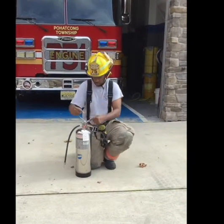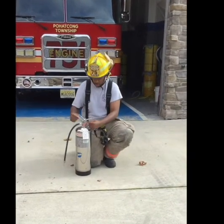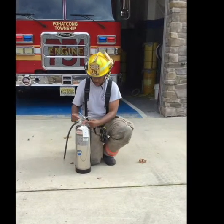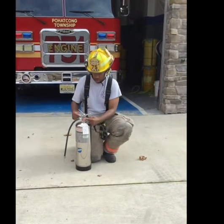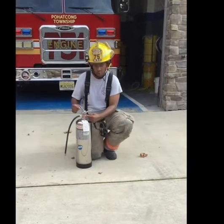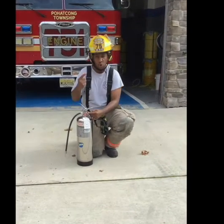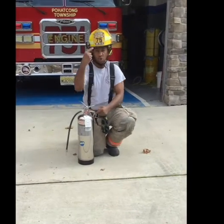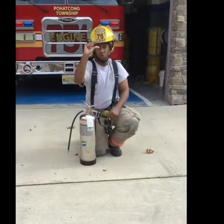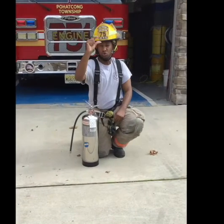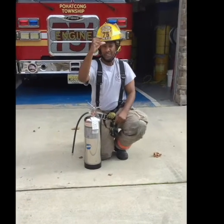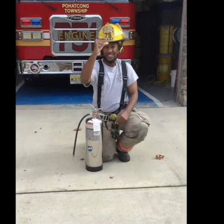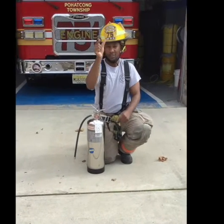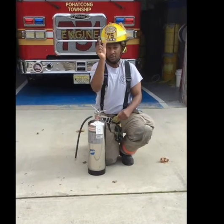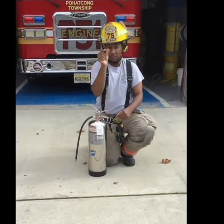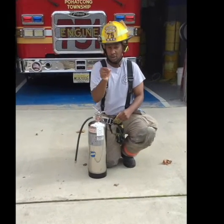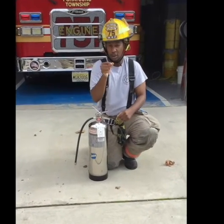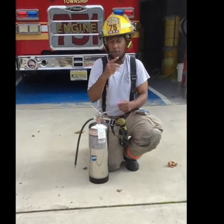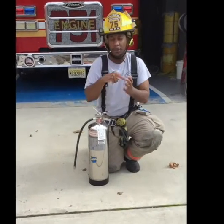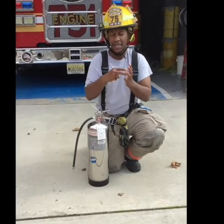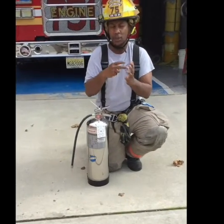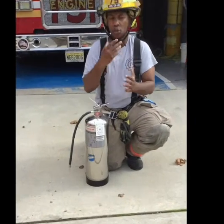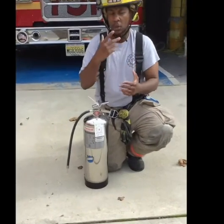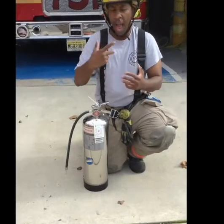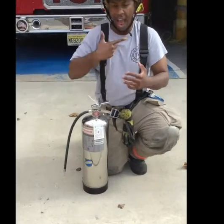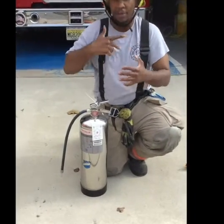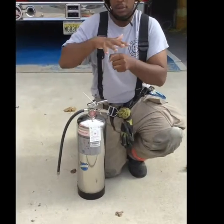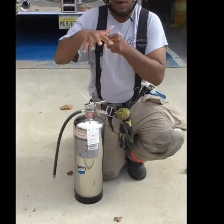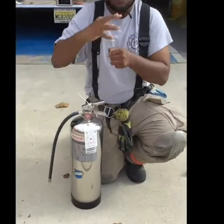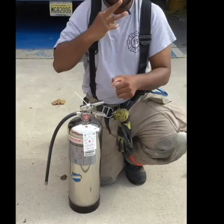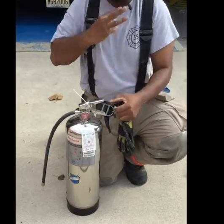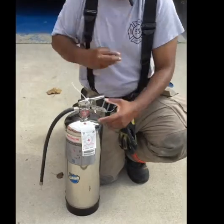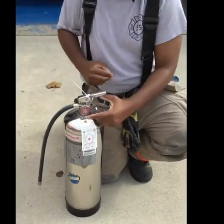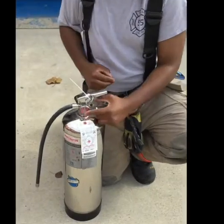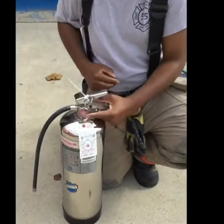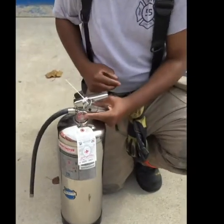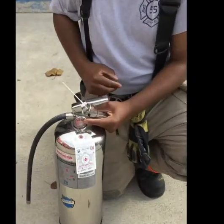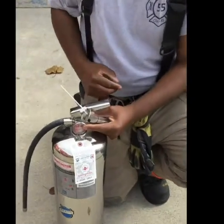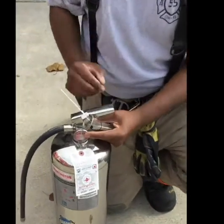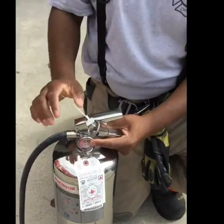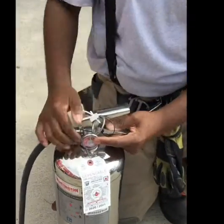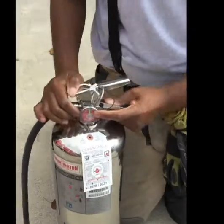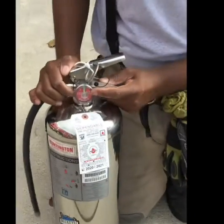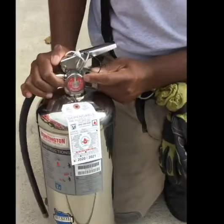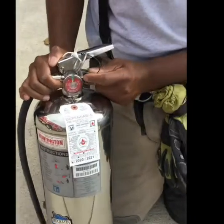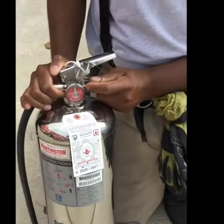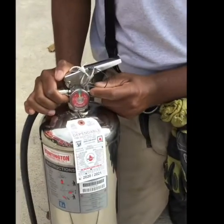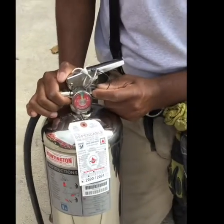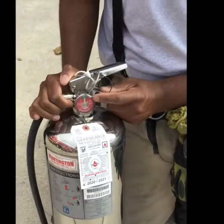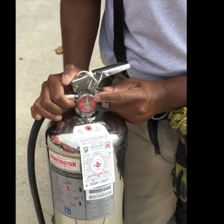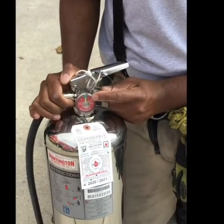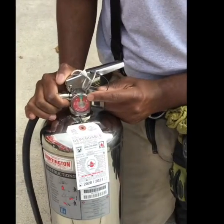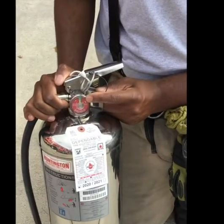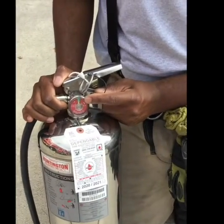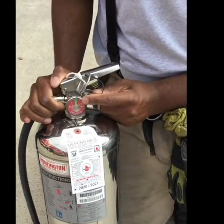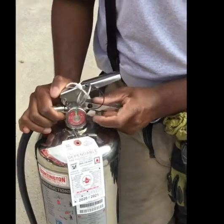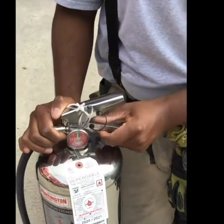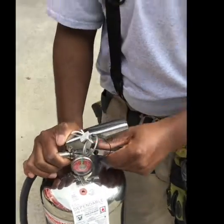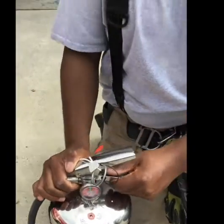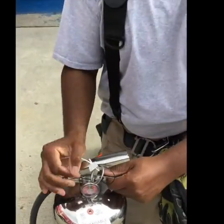So like I said, this is water and has a little meter here. And if it's green, it means there's enough water in there. So you see